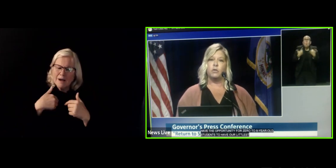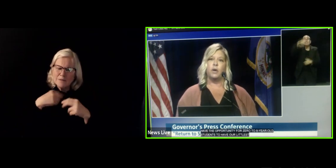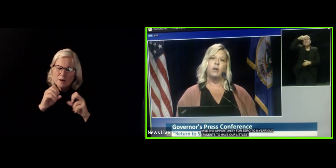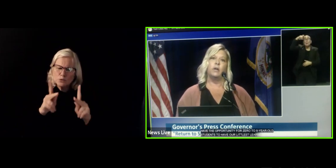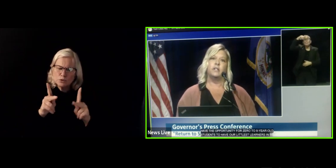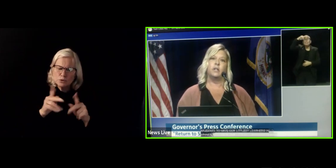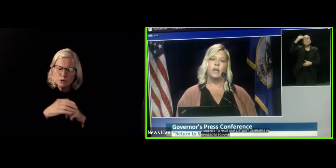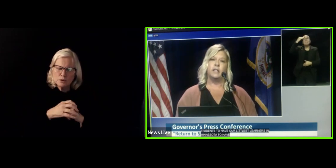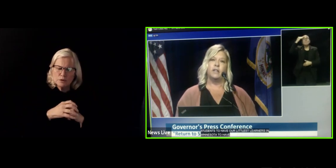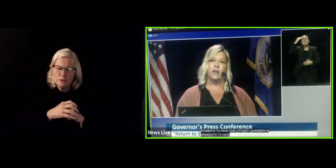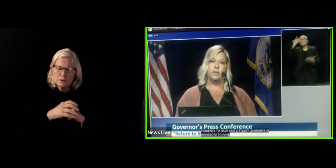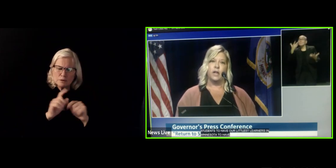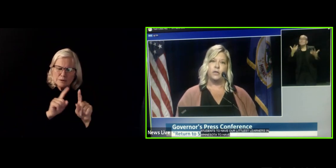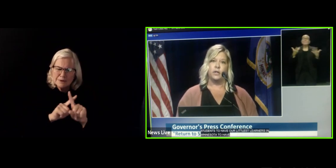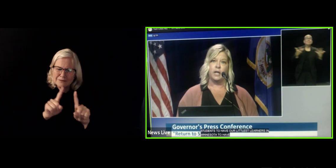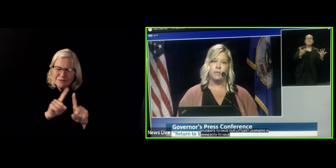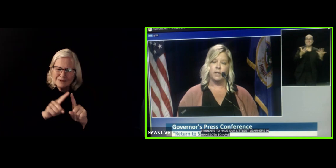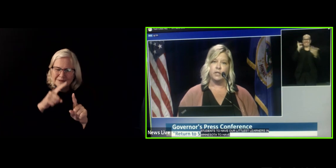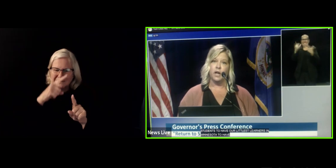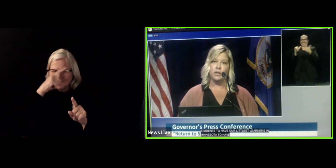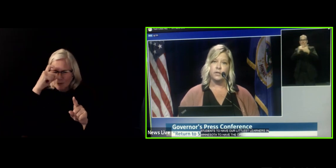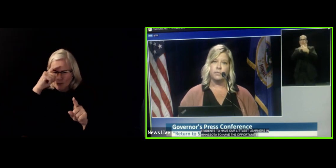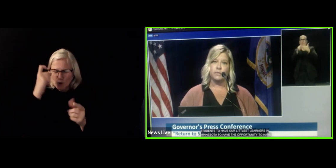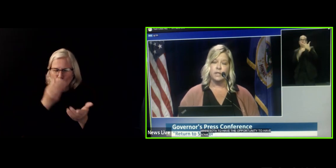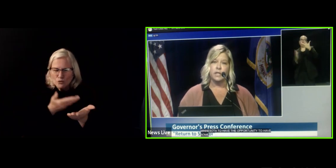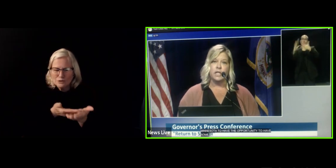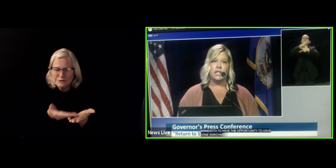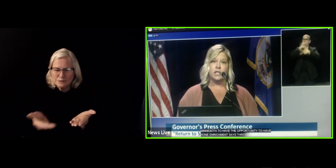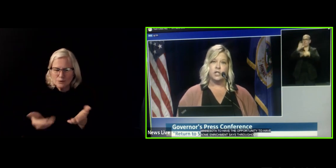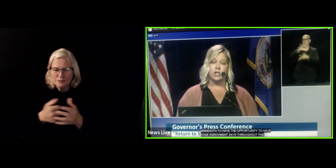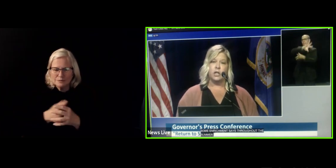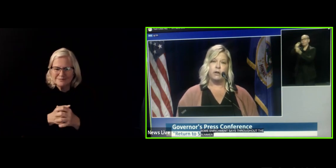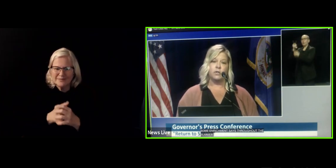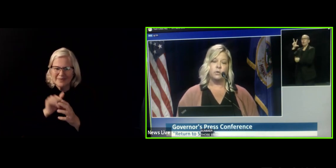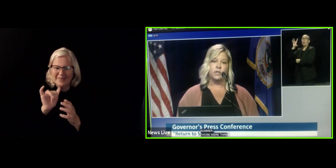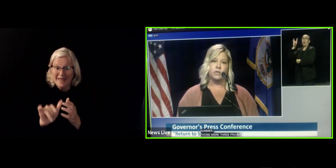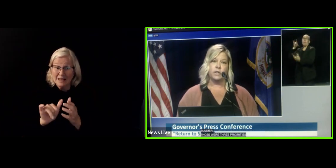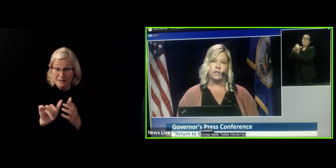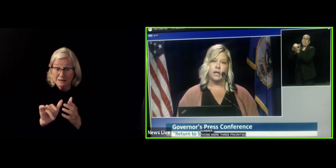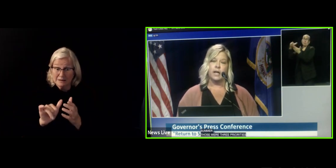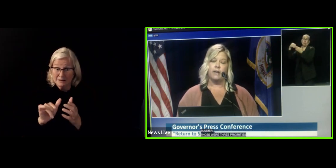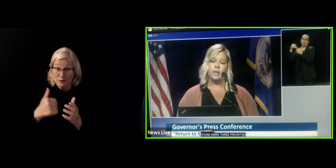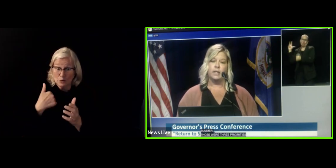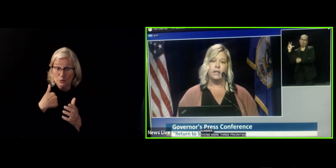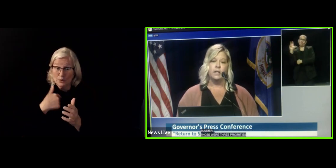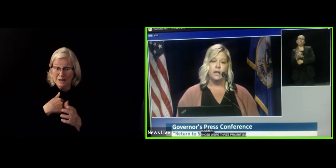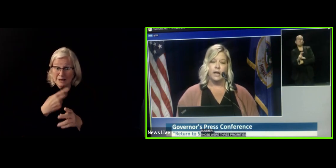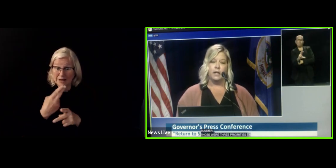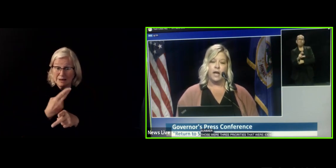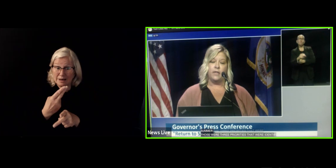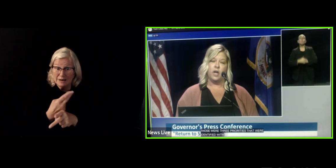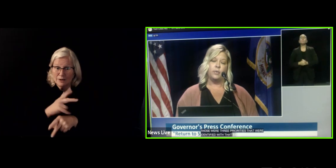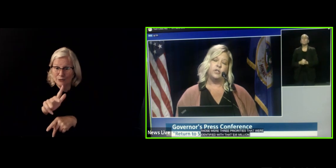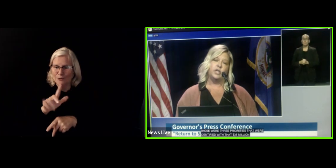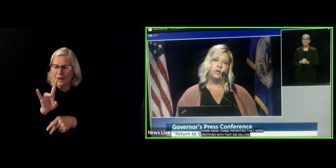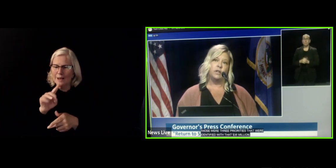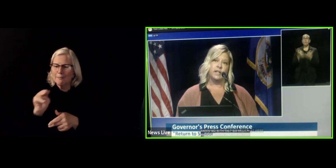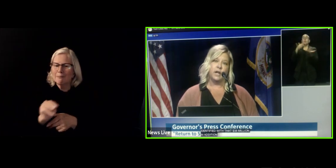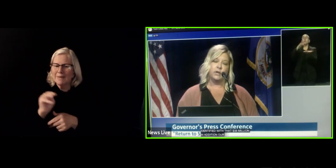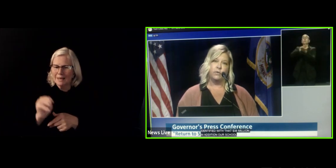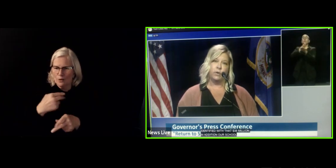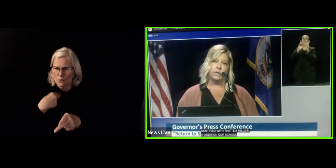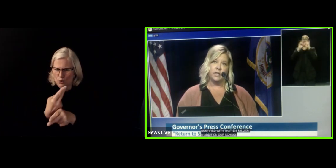three priorities that were identified with that $38 million. In addition, our school districts have had the opportunity to